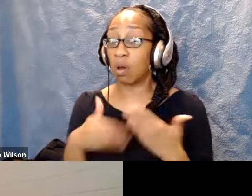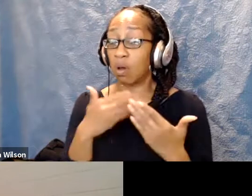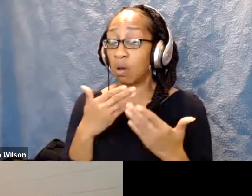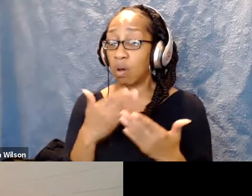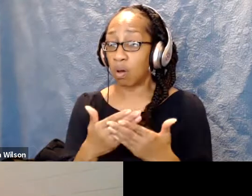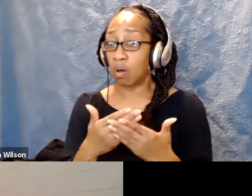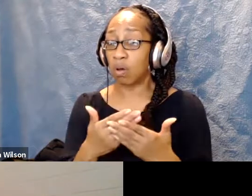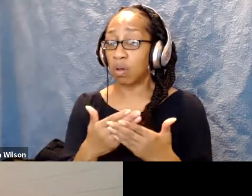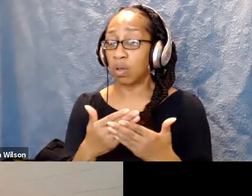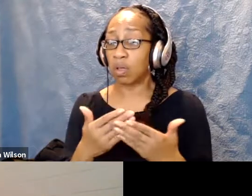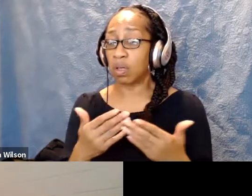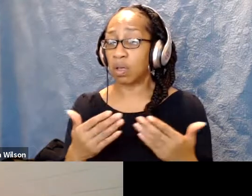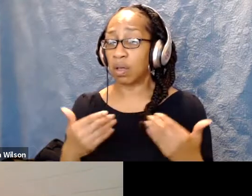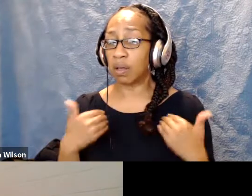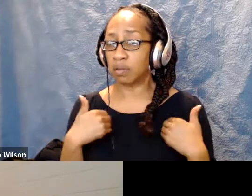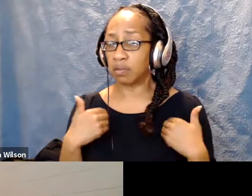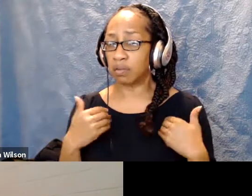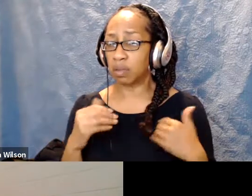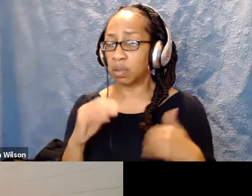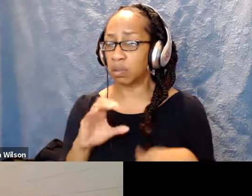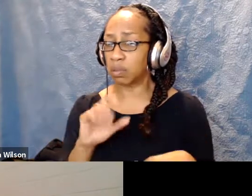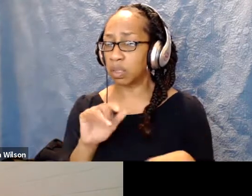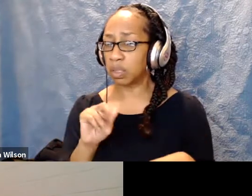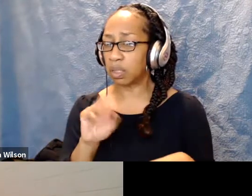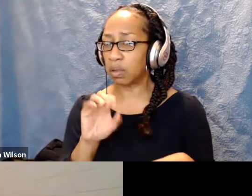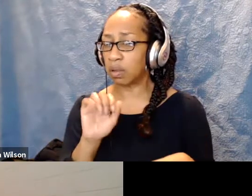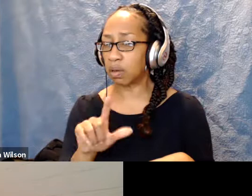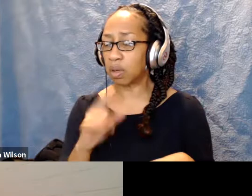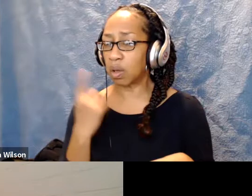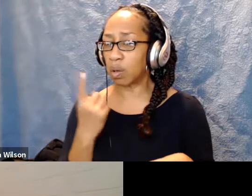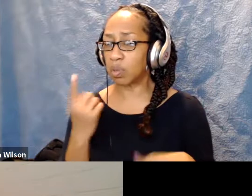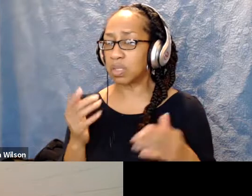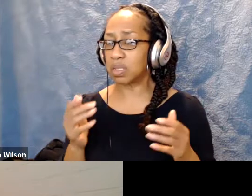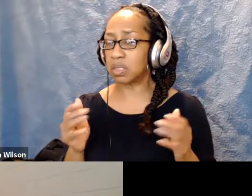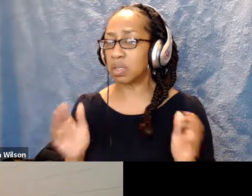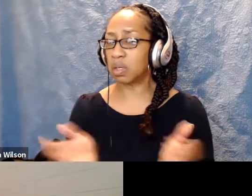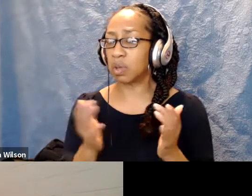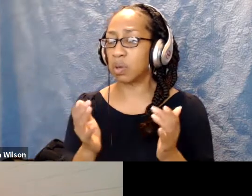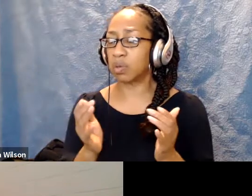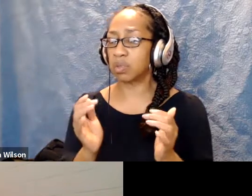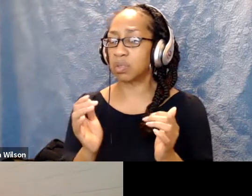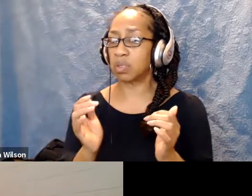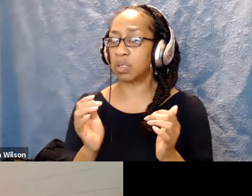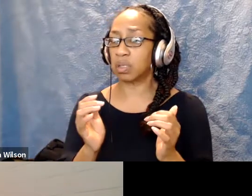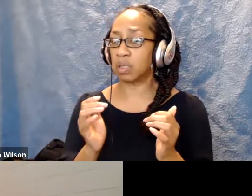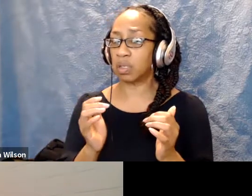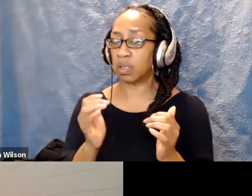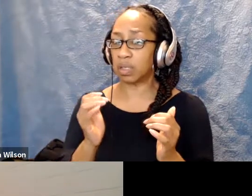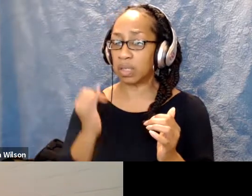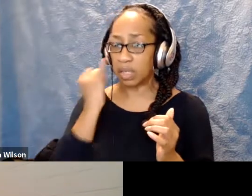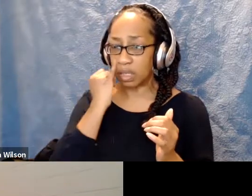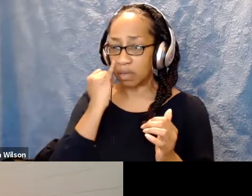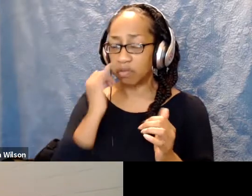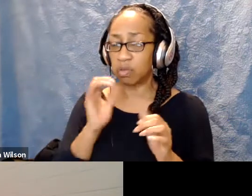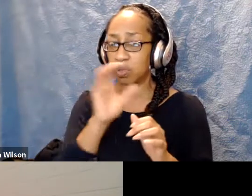goals, and I would always encourage everyone that is actively seeking employment, even if